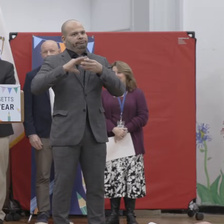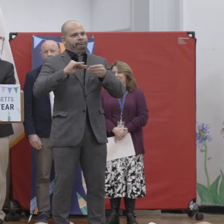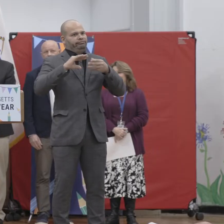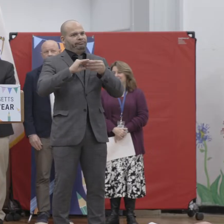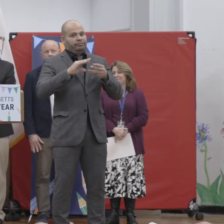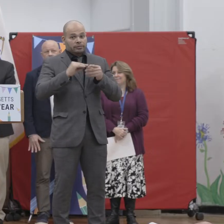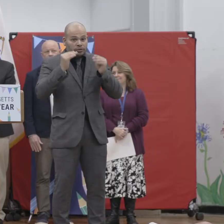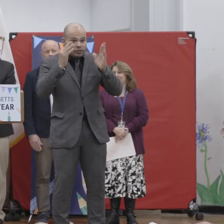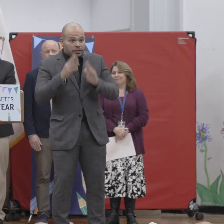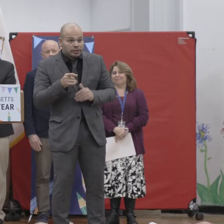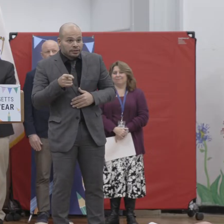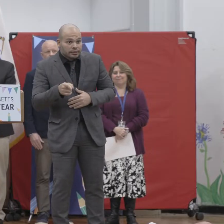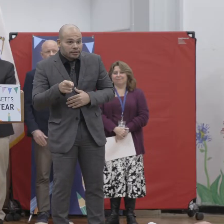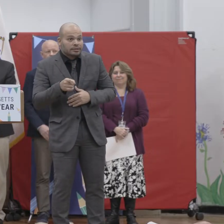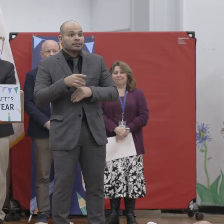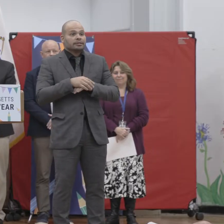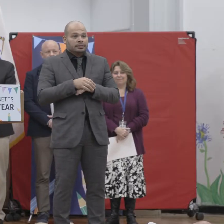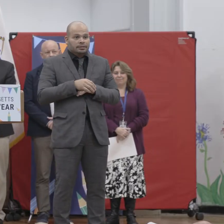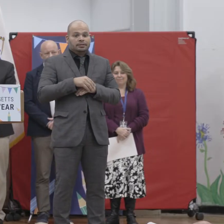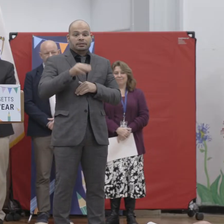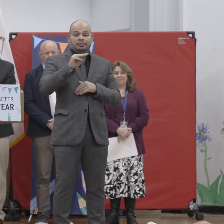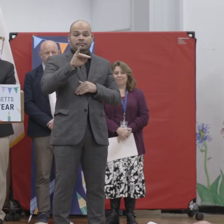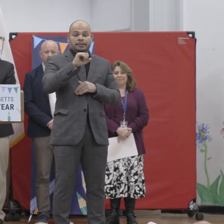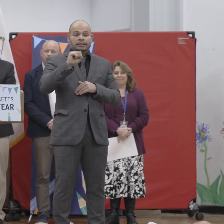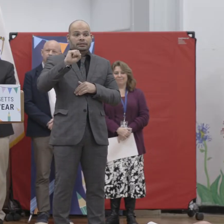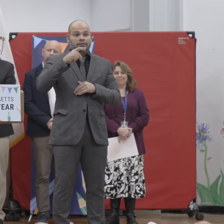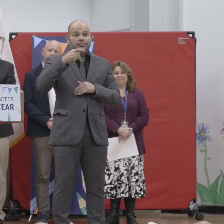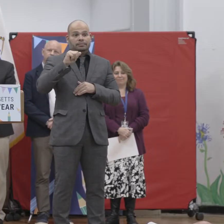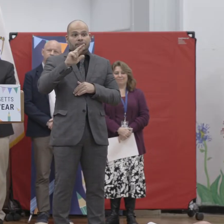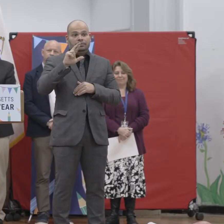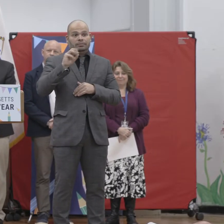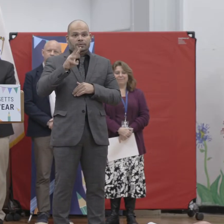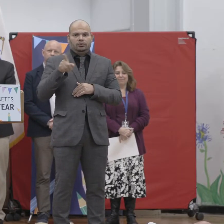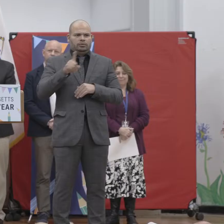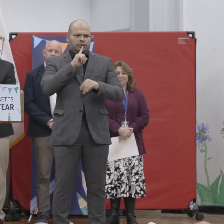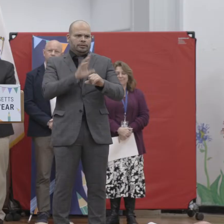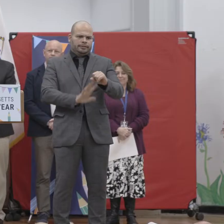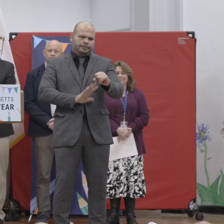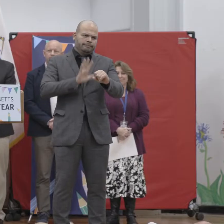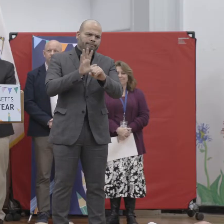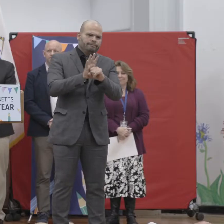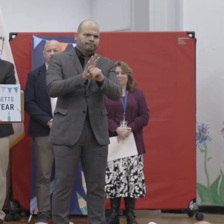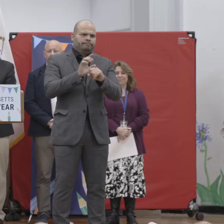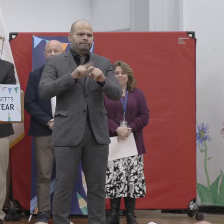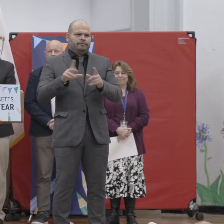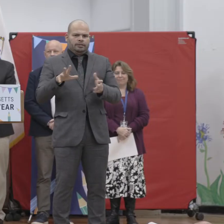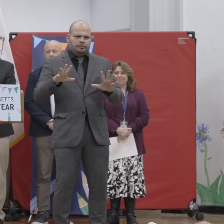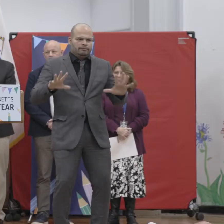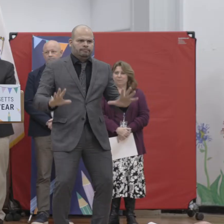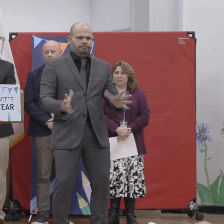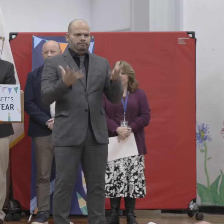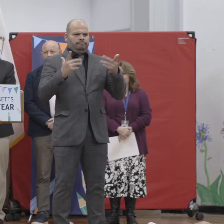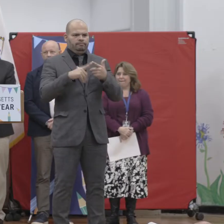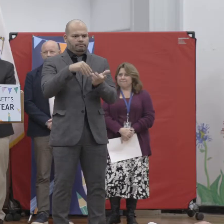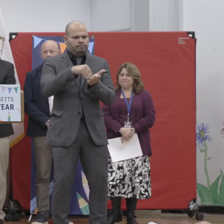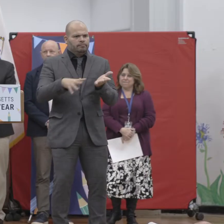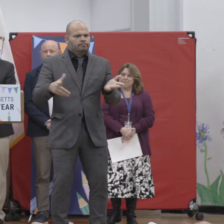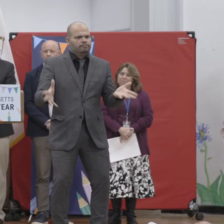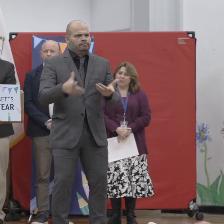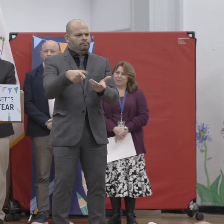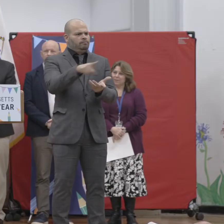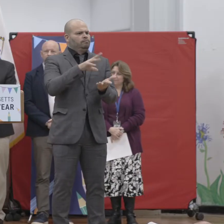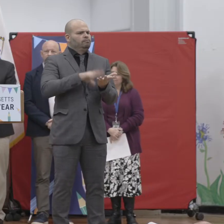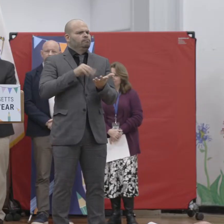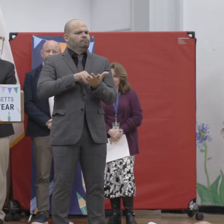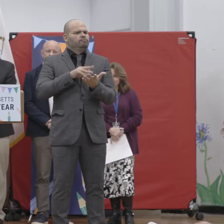help every single one of her students get as much joy, experience, and learning out of every moment possible. And to do that, she's